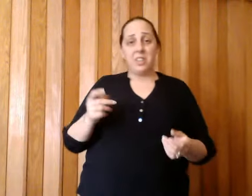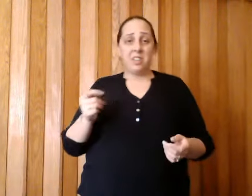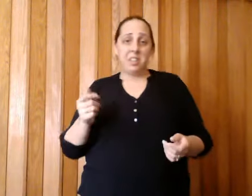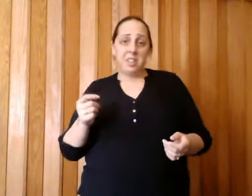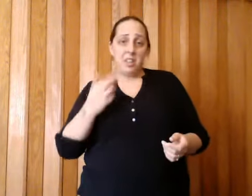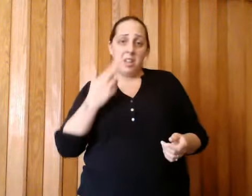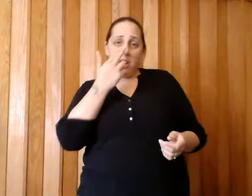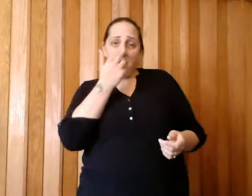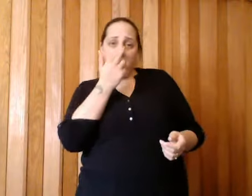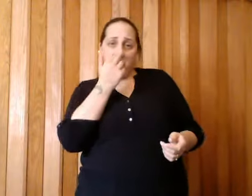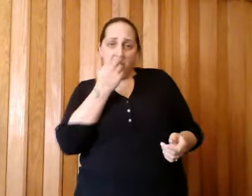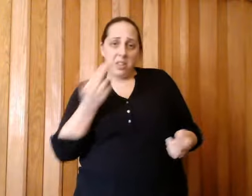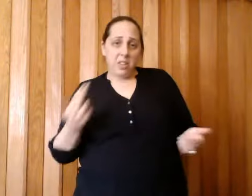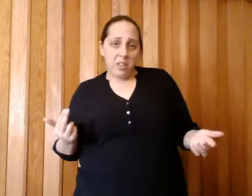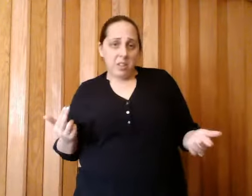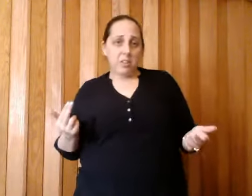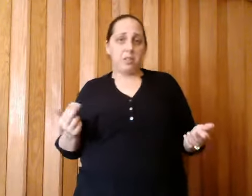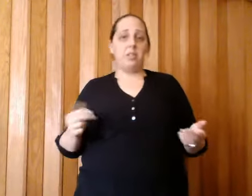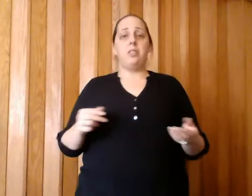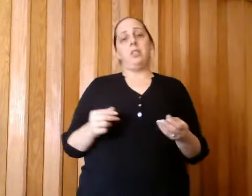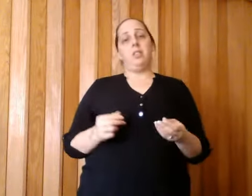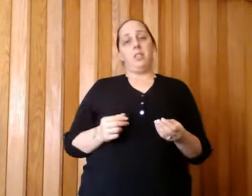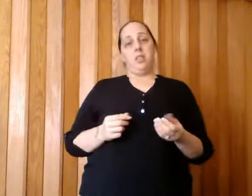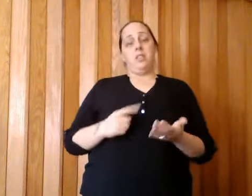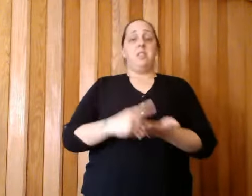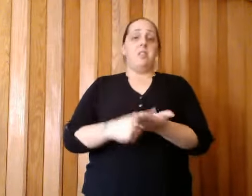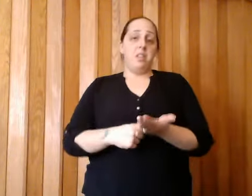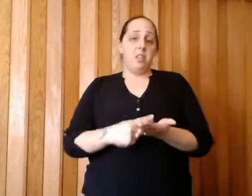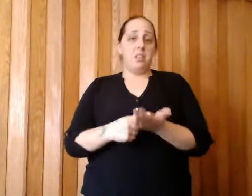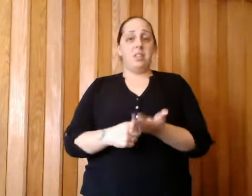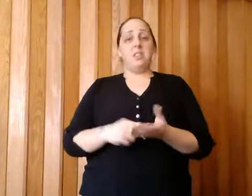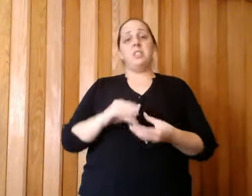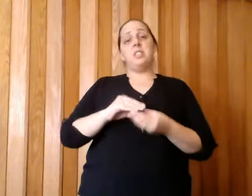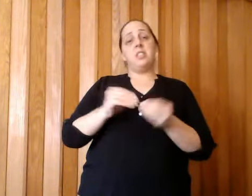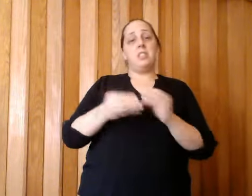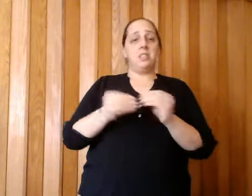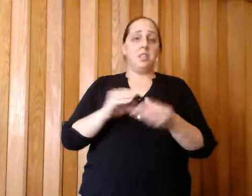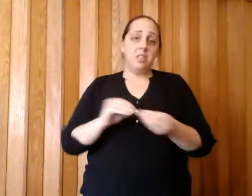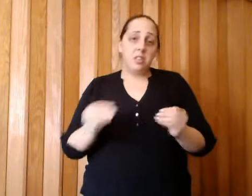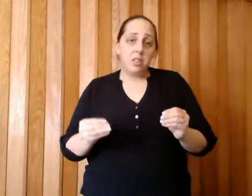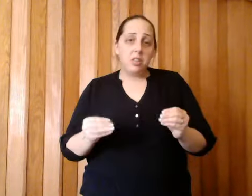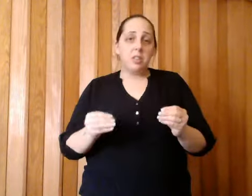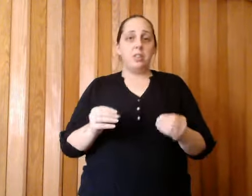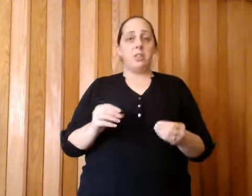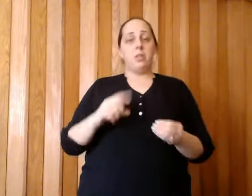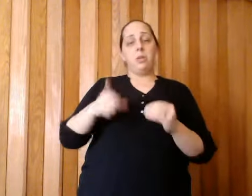minutes like talking about, oh, when my mother lost her keys in the car, I had to like fall through the window.